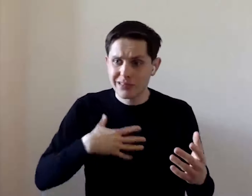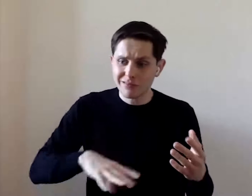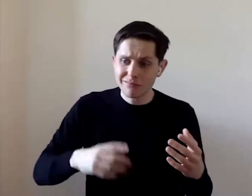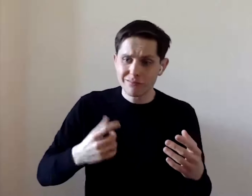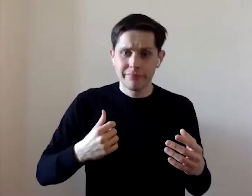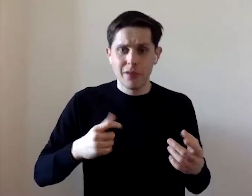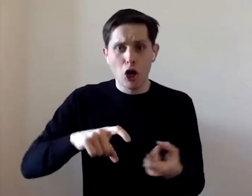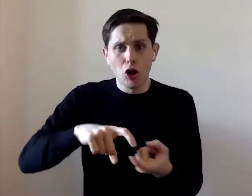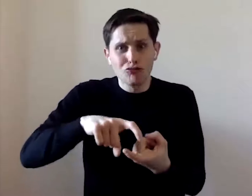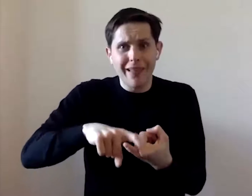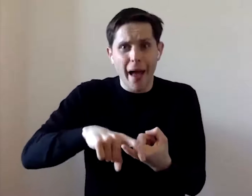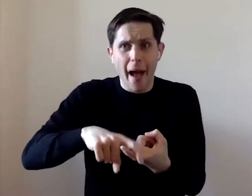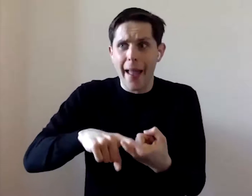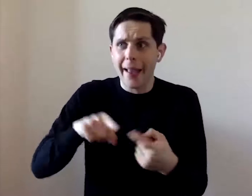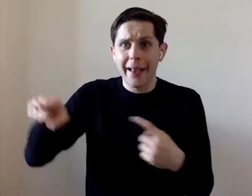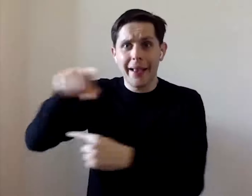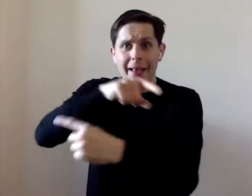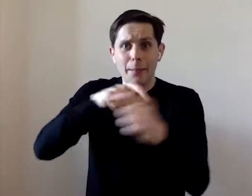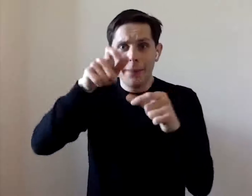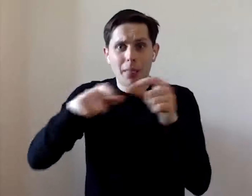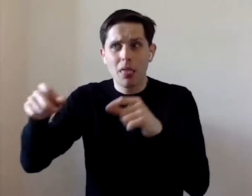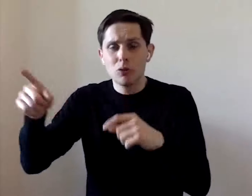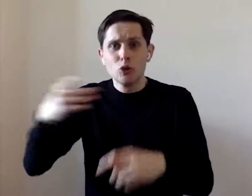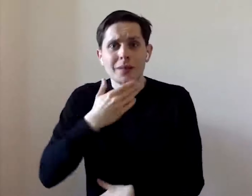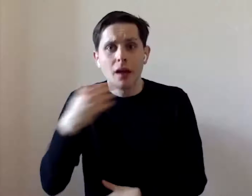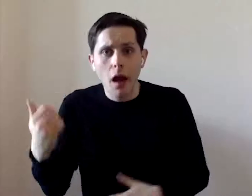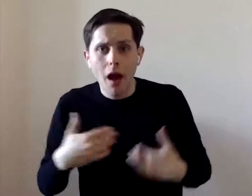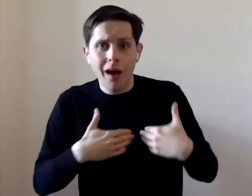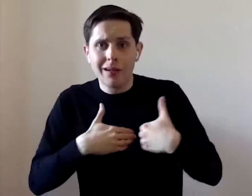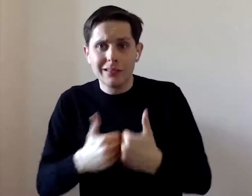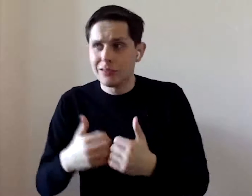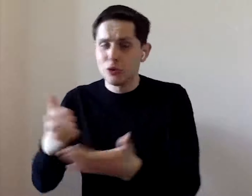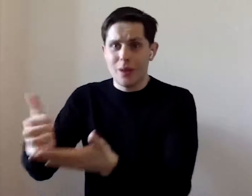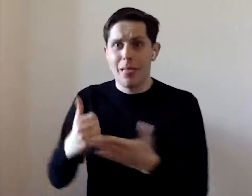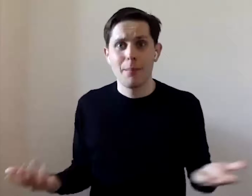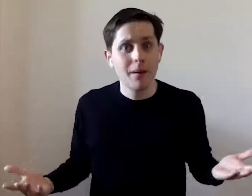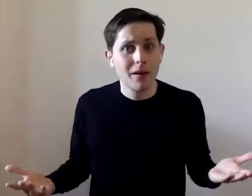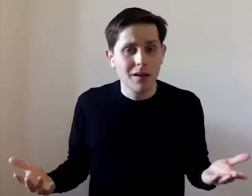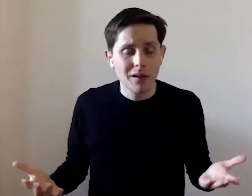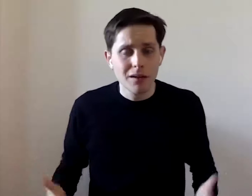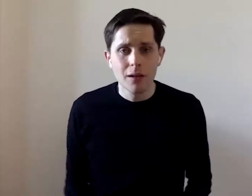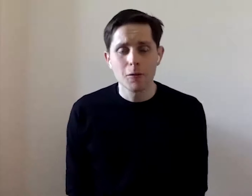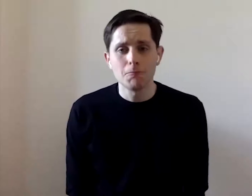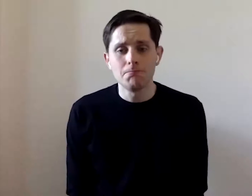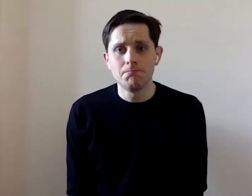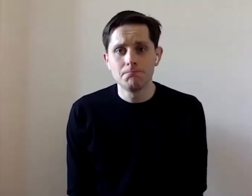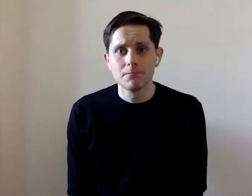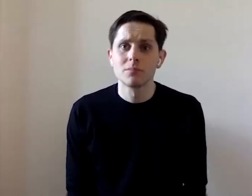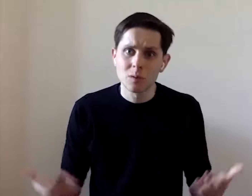comes back to putting you in a very precarious position in the industry, where you have to rely on not even the kindness, but